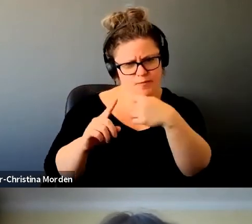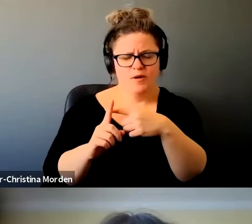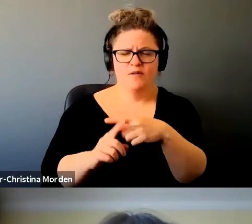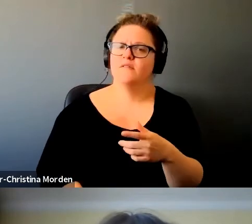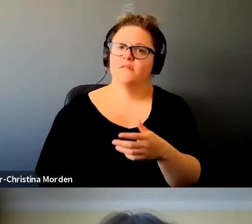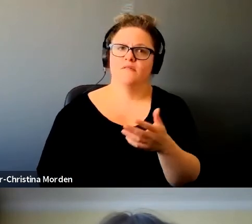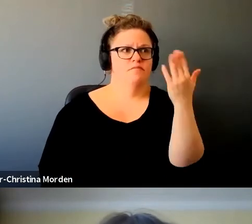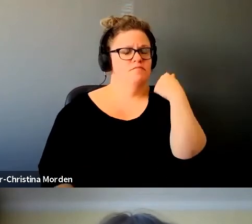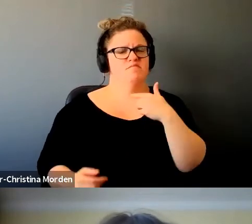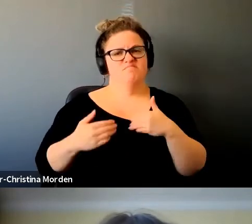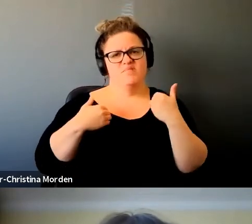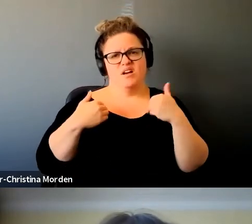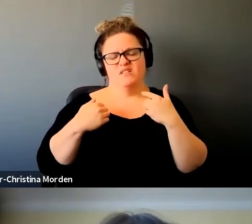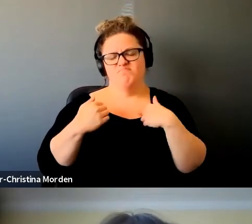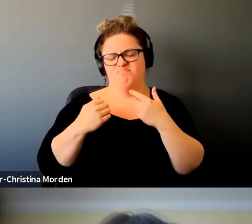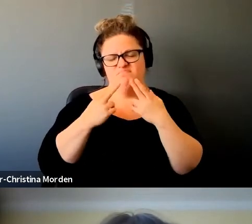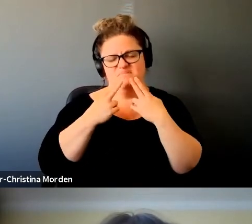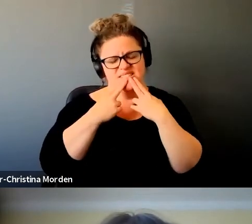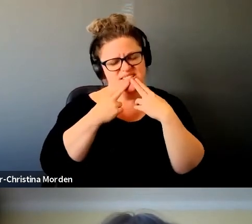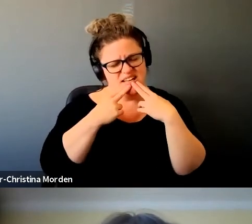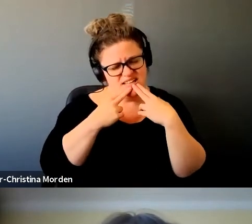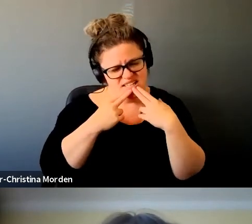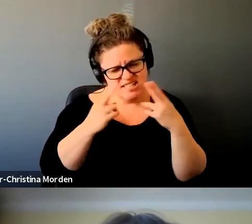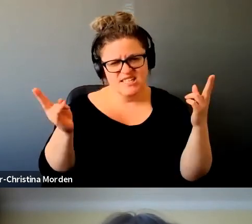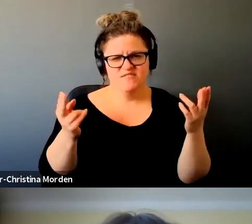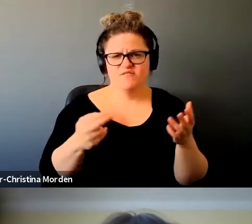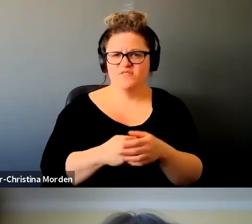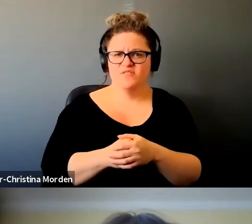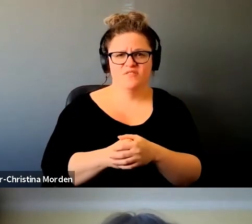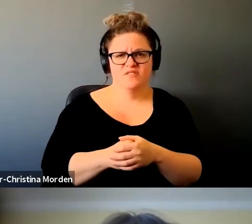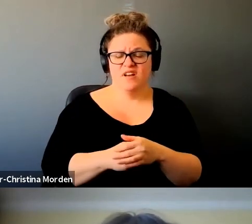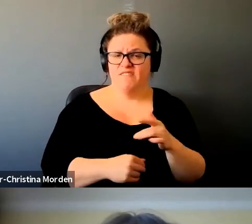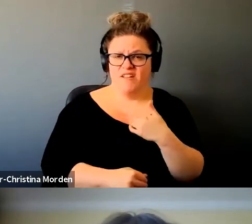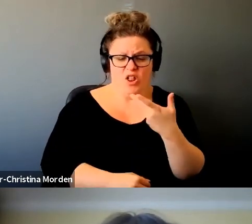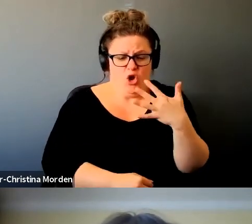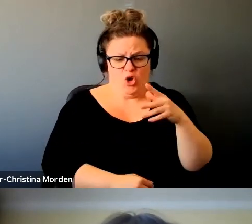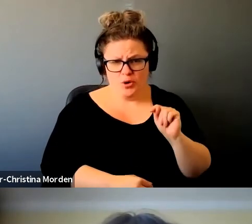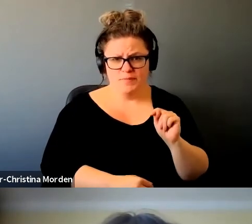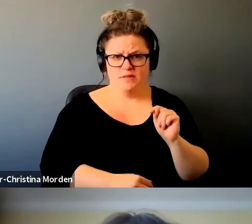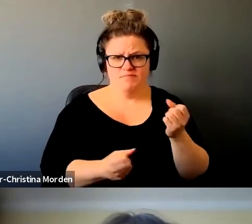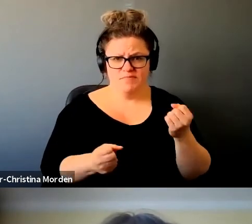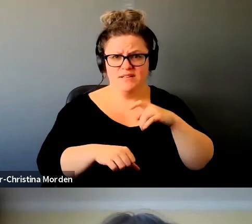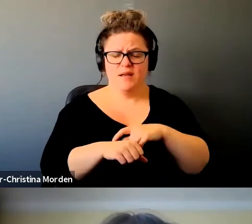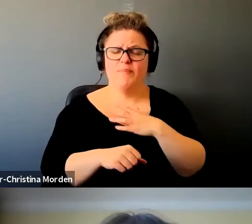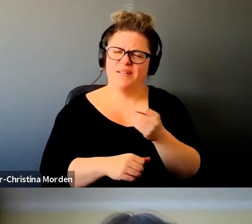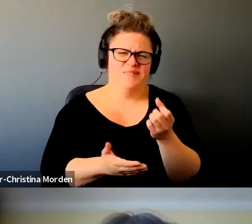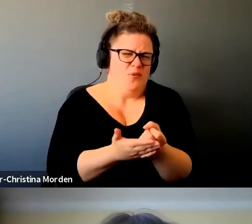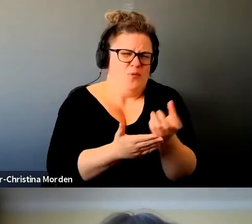terribly naive when I started out, and I think it hurt me and it wasted my time and energy.